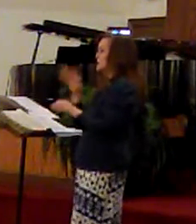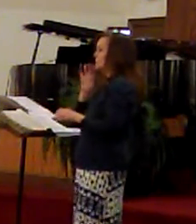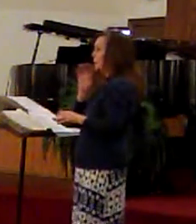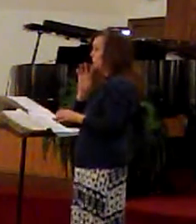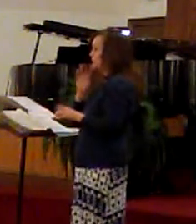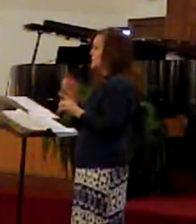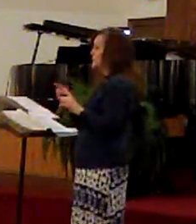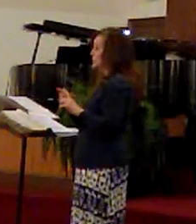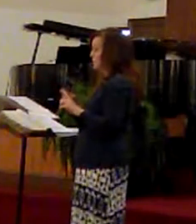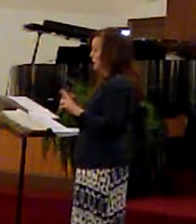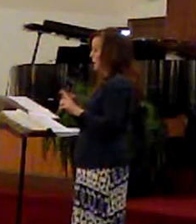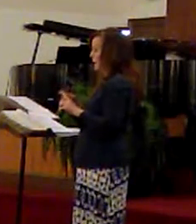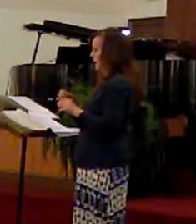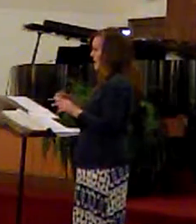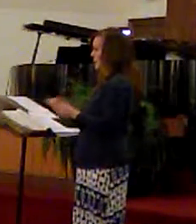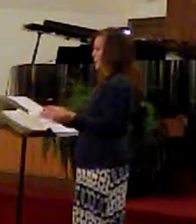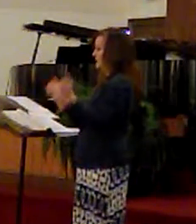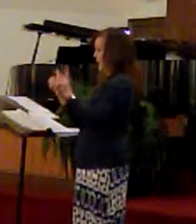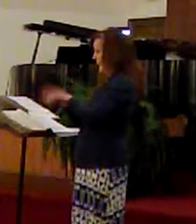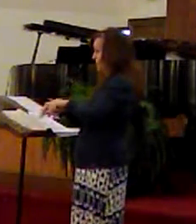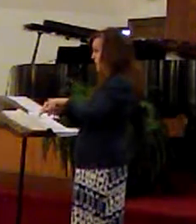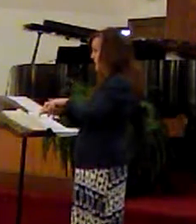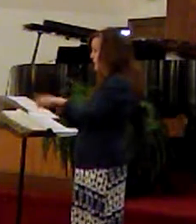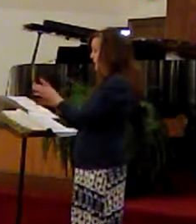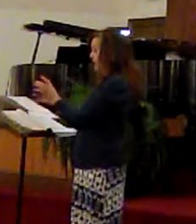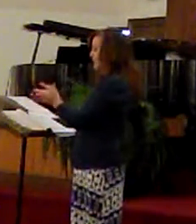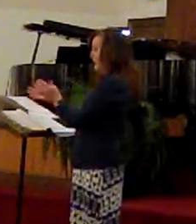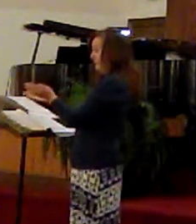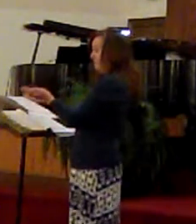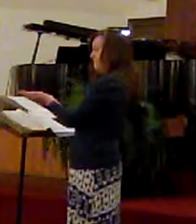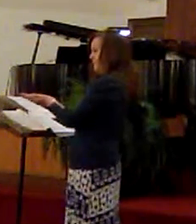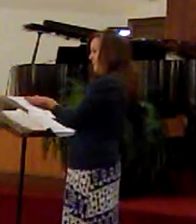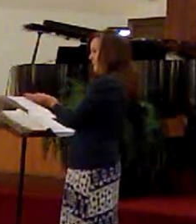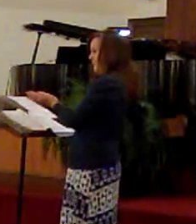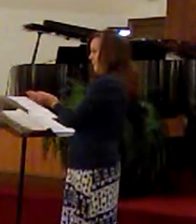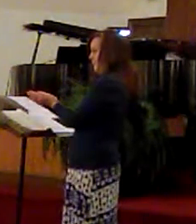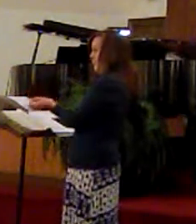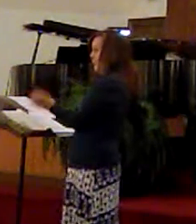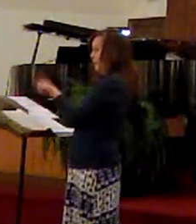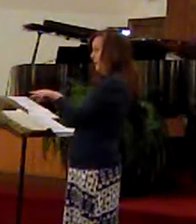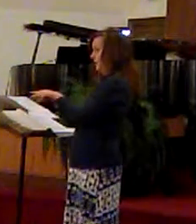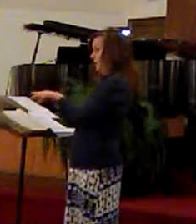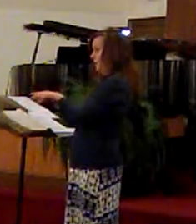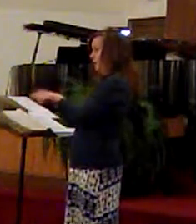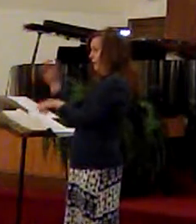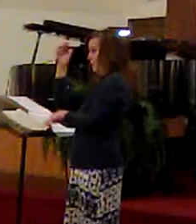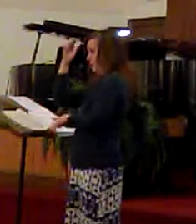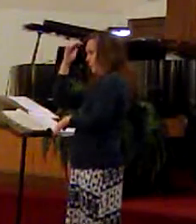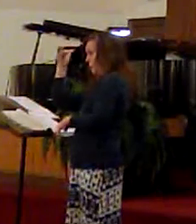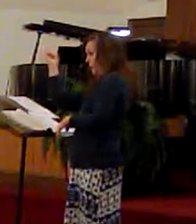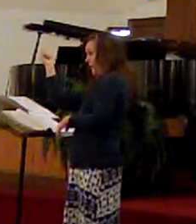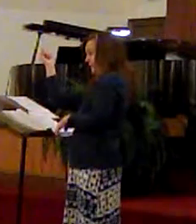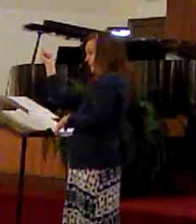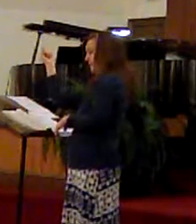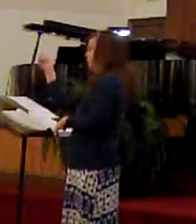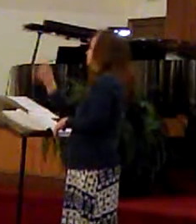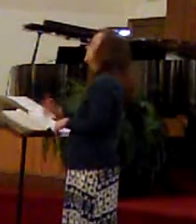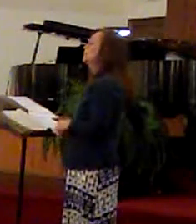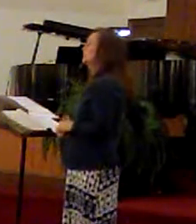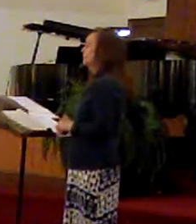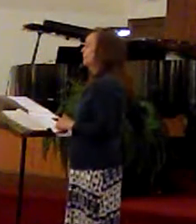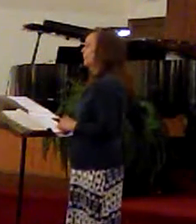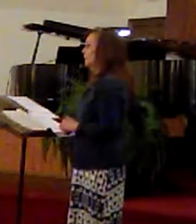in what Bible age the passage occurs. Who, what, where, when, why? Context. And you know what? You